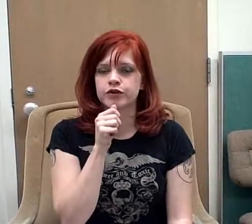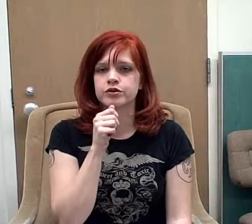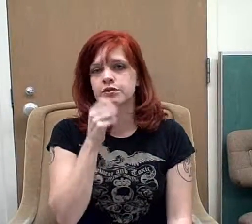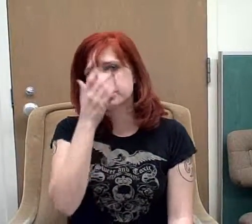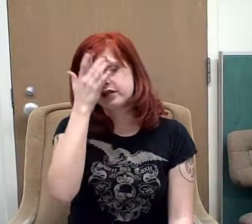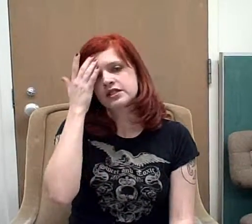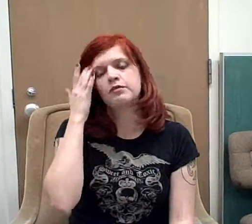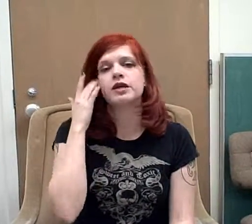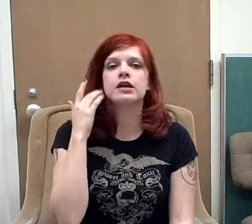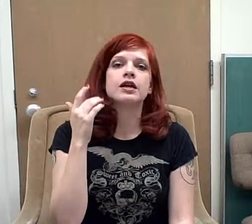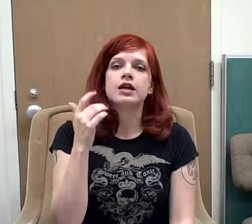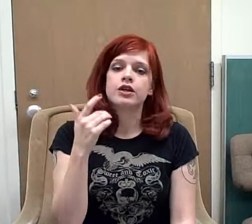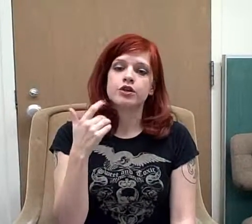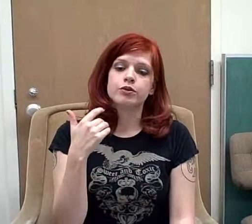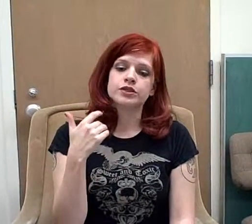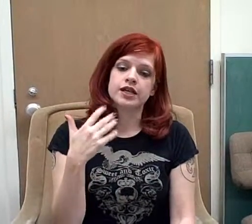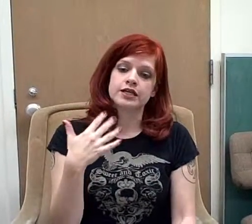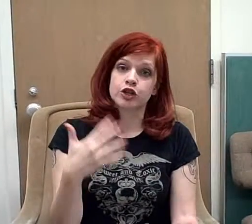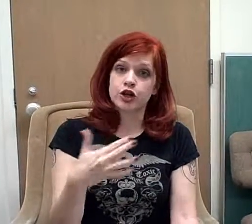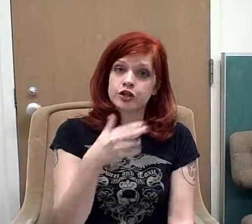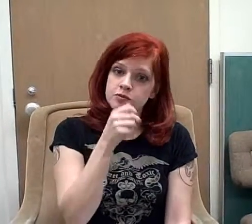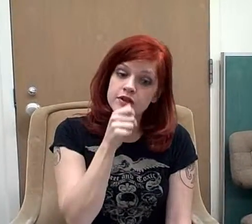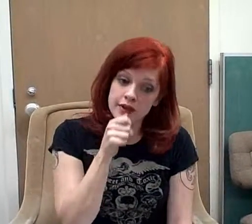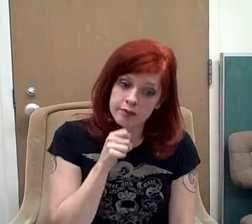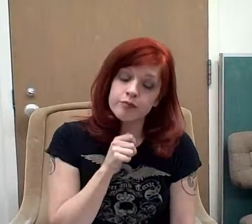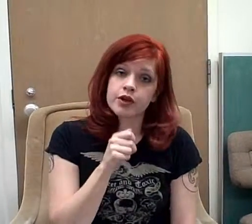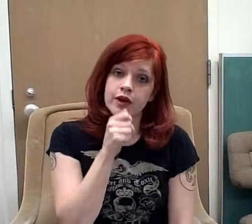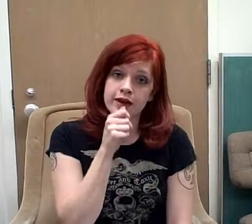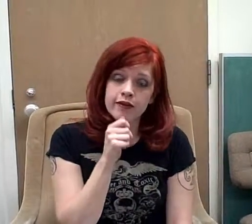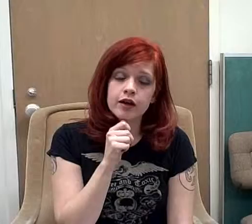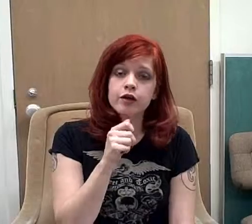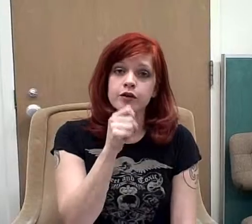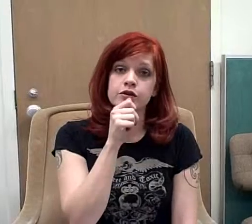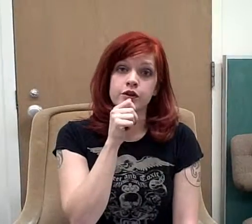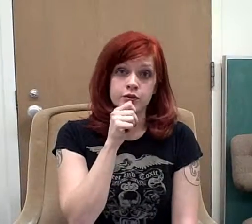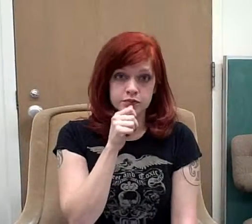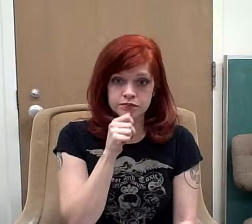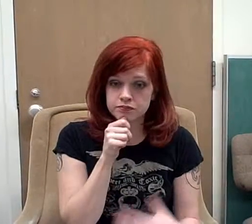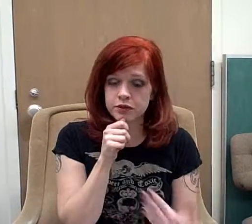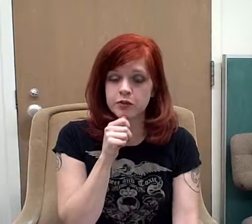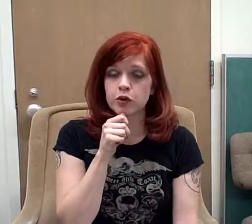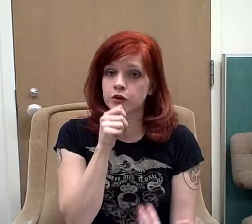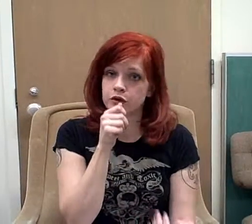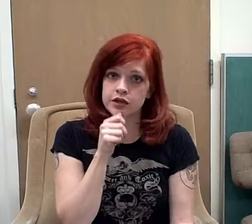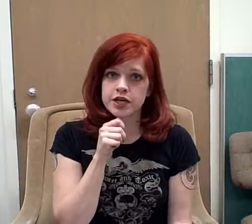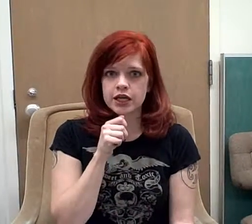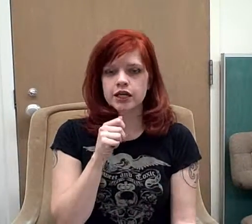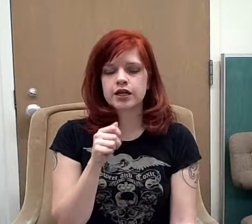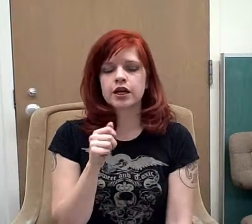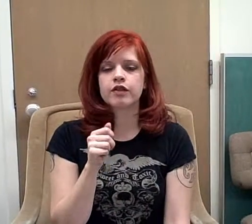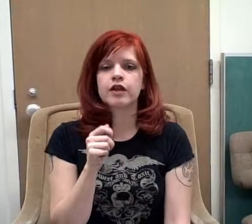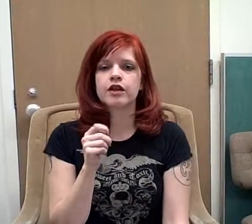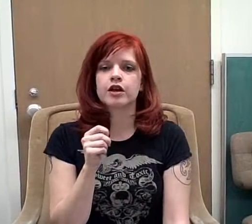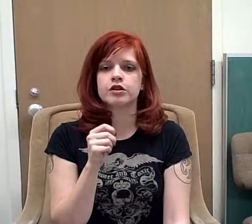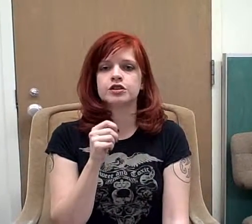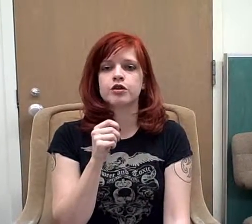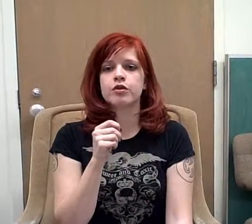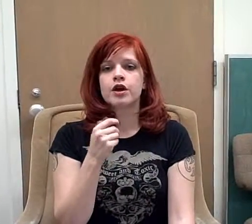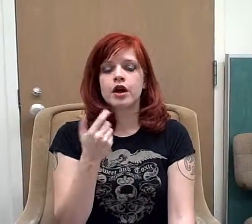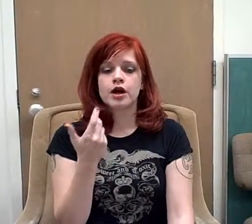through something. This can be used as encouragement, like, hang in there, or, keep going, you can take it, kind of thing. It can also